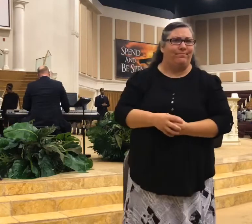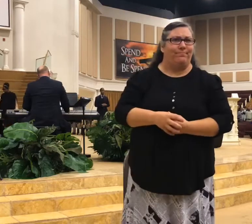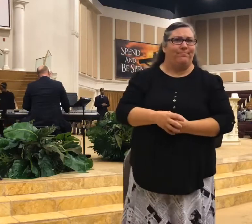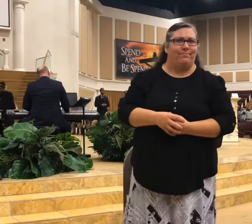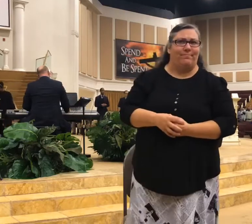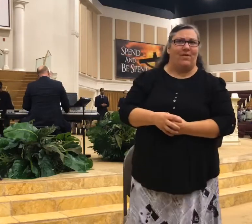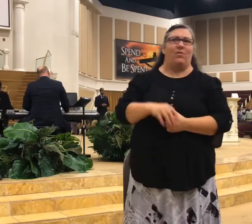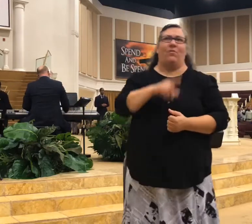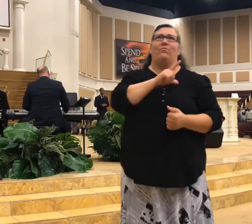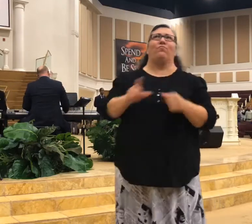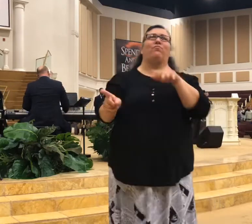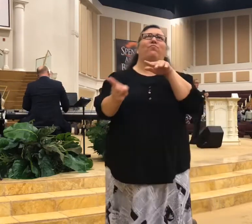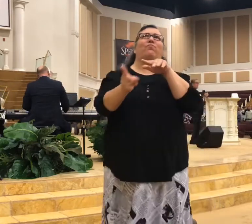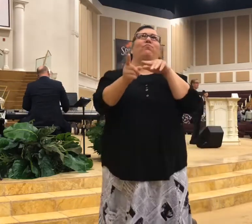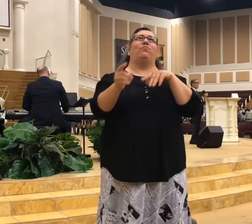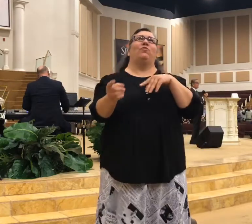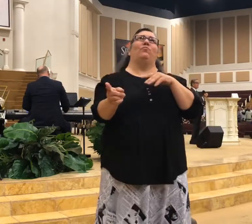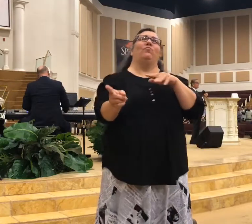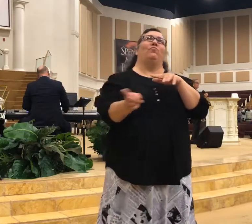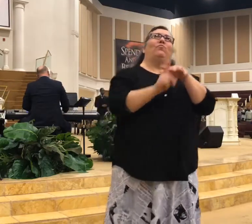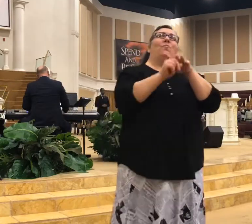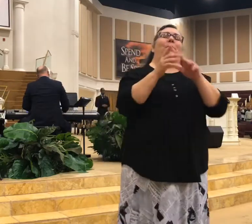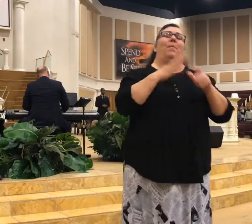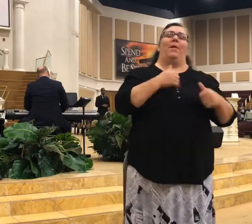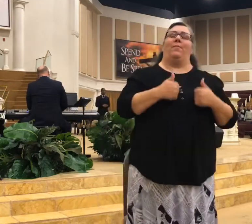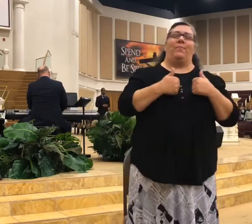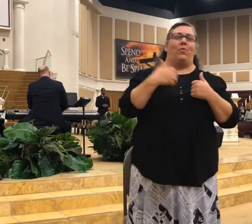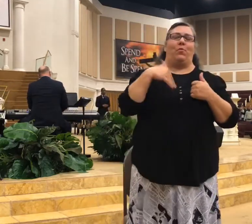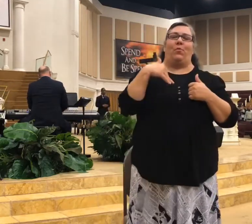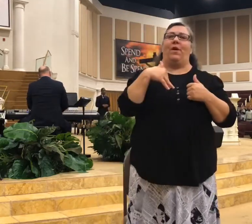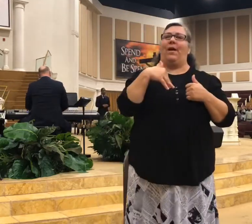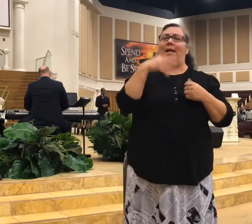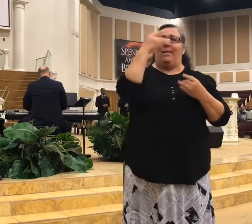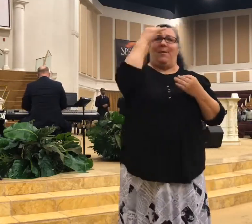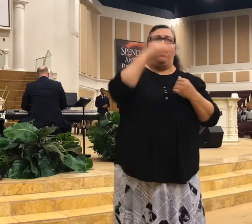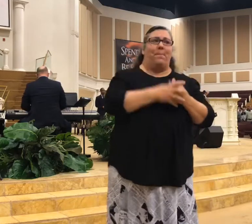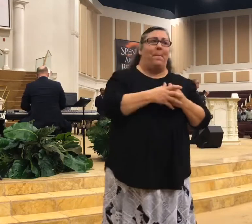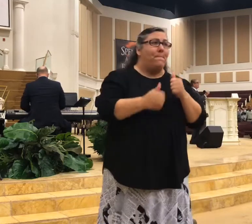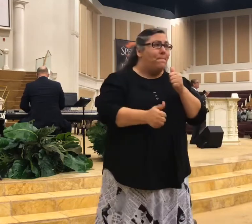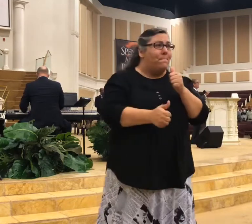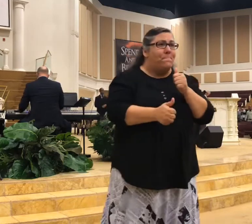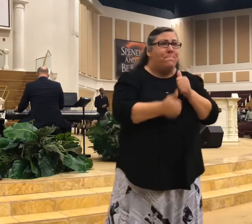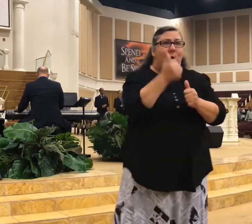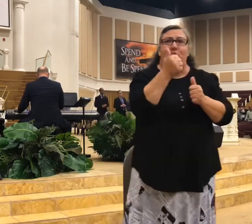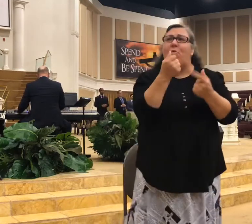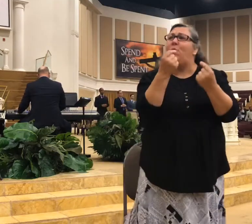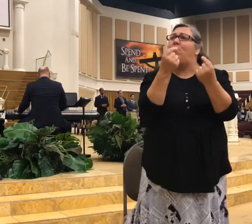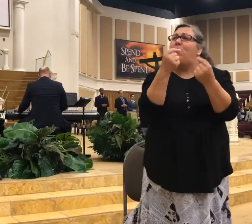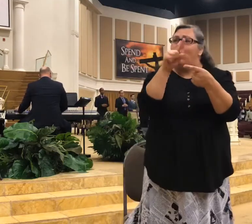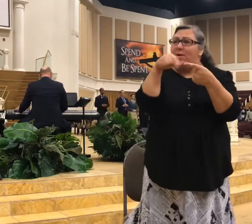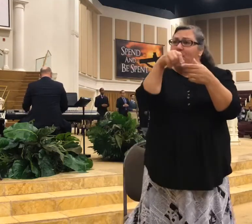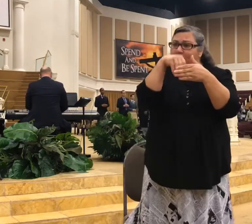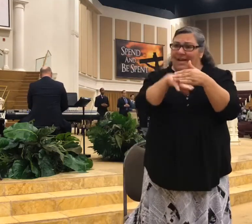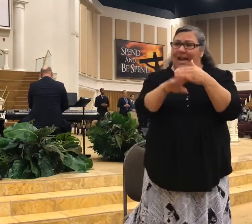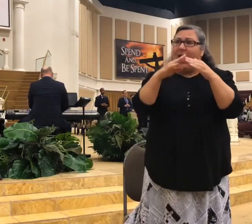moment and think with me, most of what we do when we come to the house of